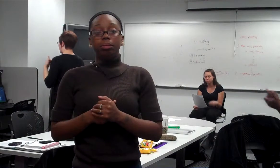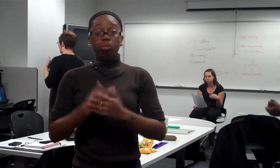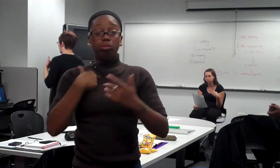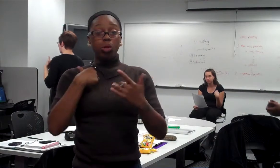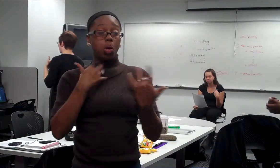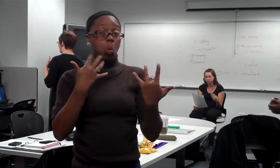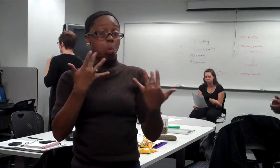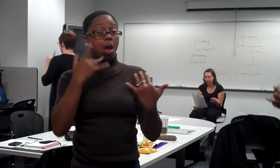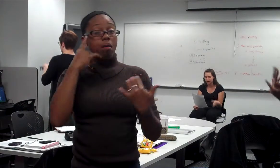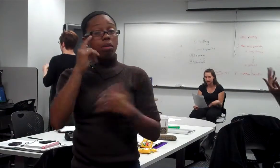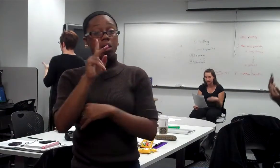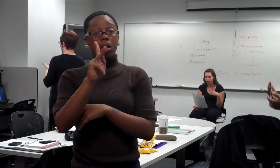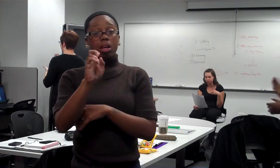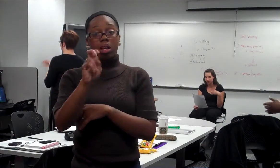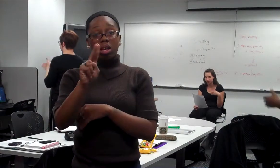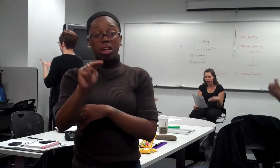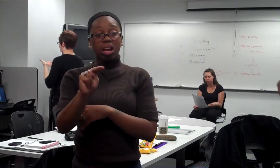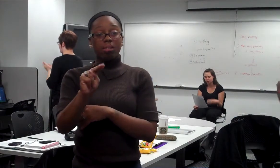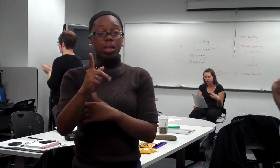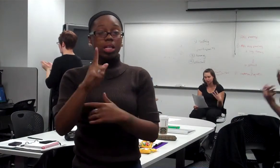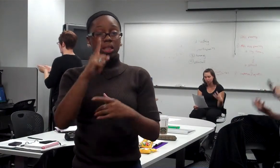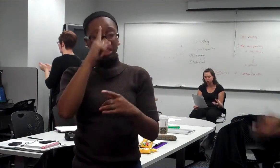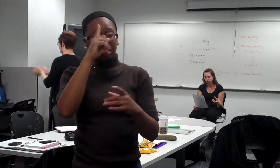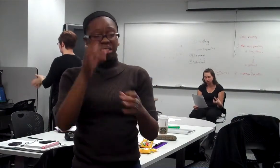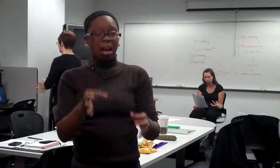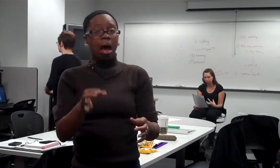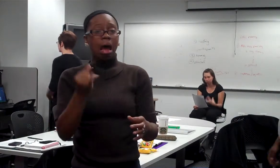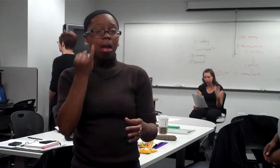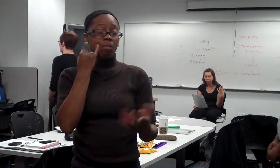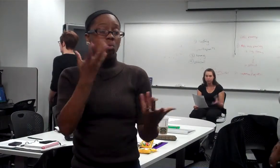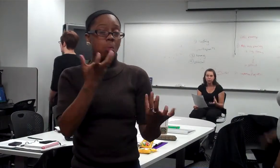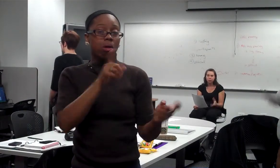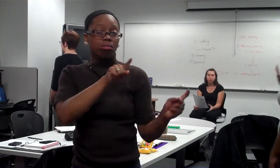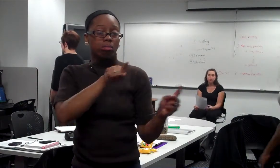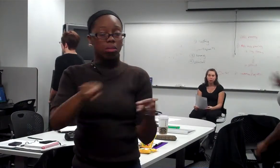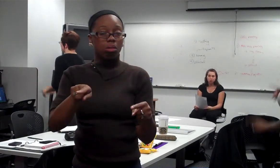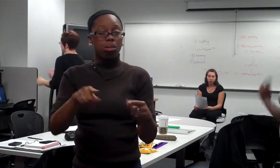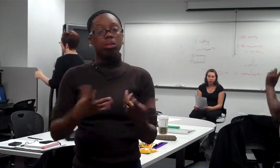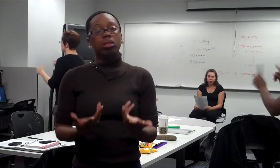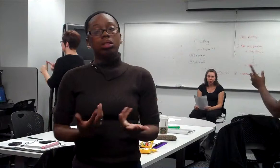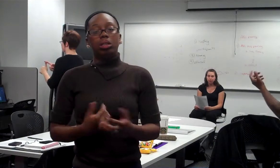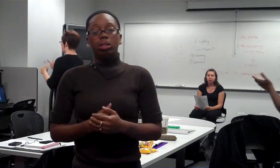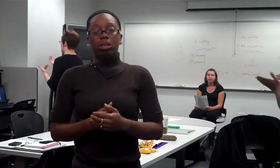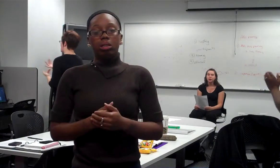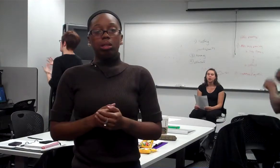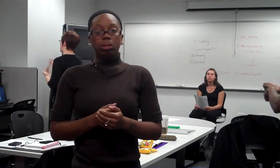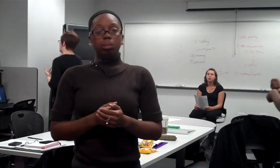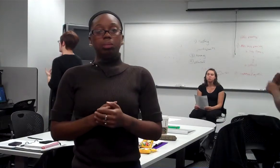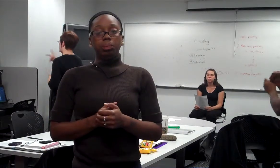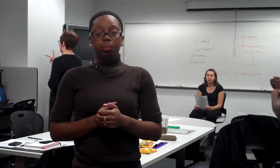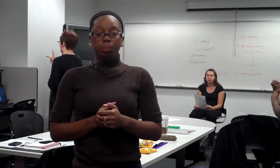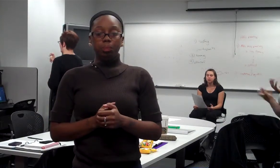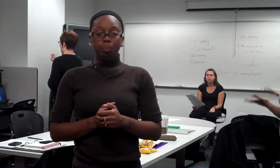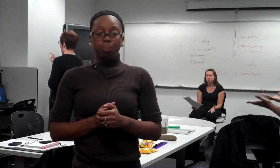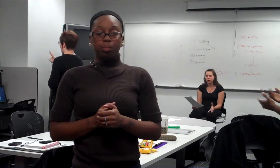to get his act together and decide that he would want to go canoeing. And eventually he